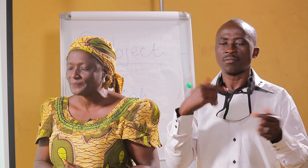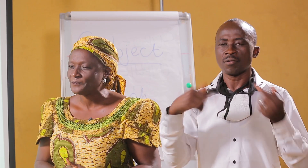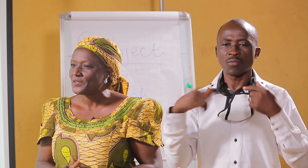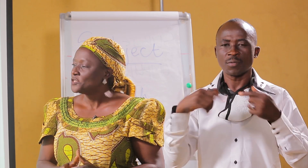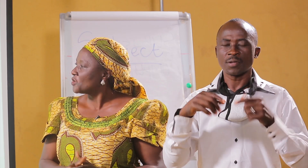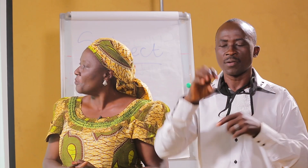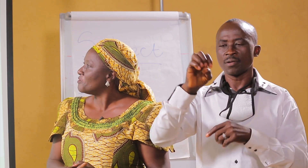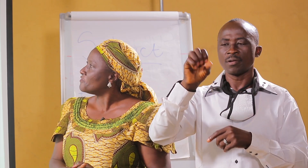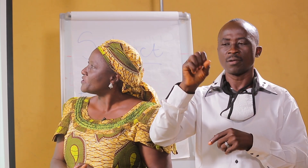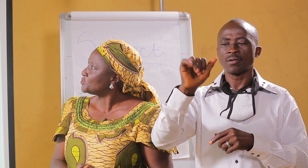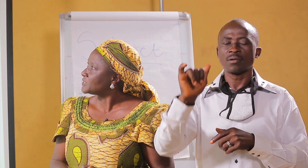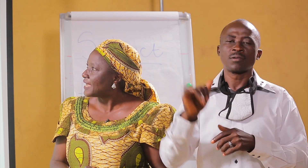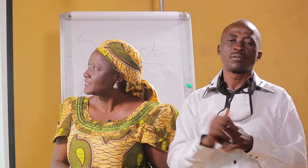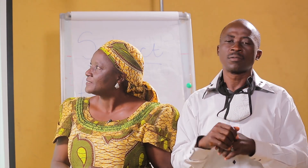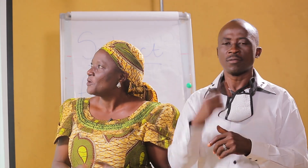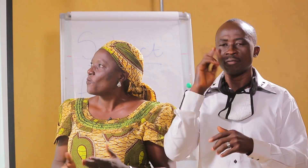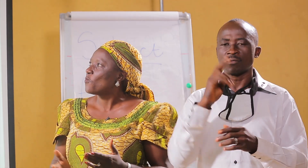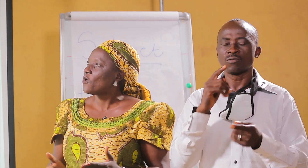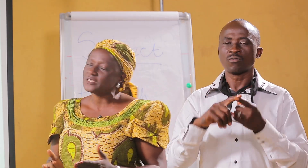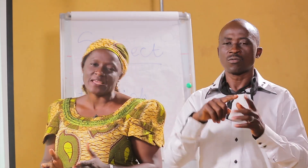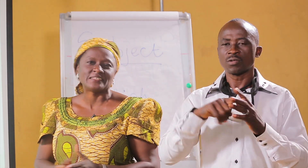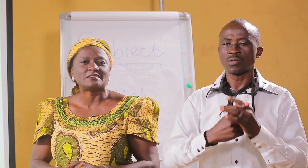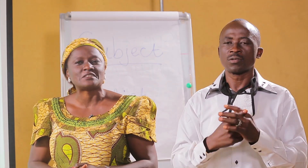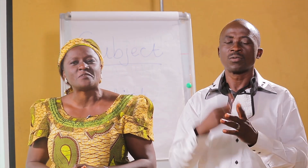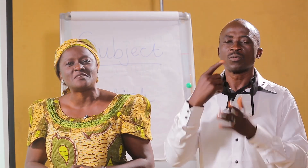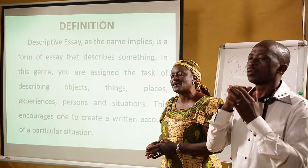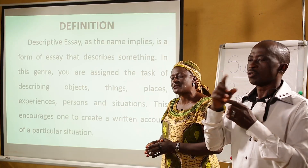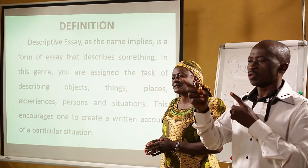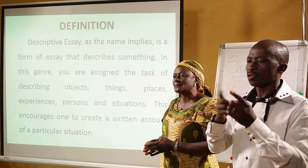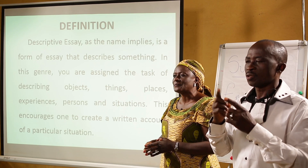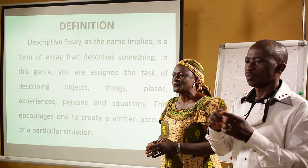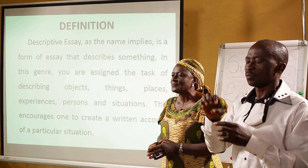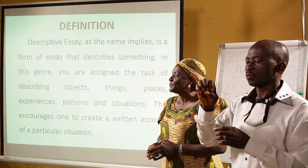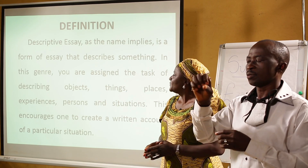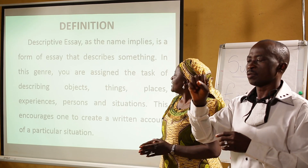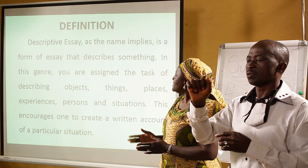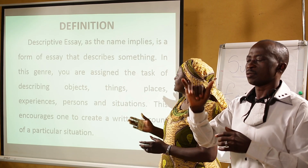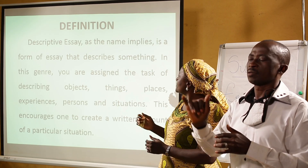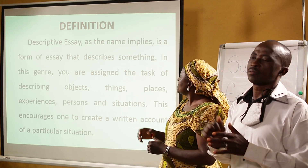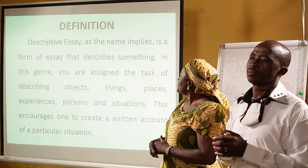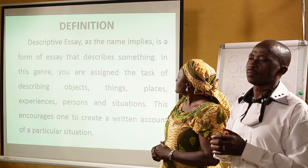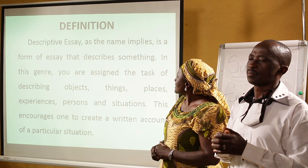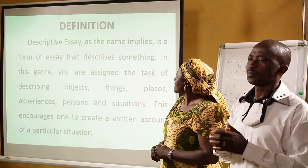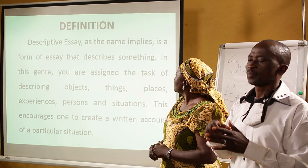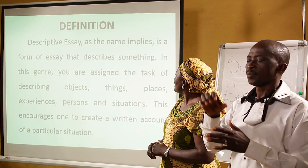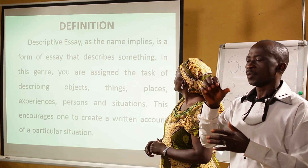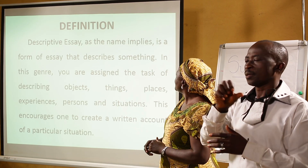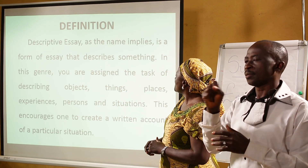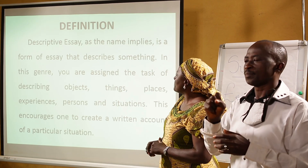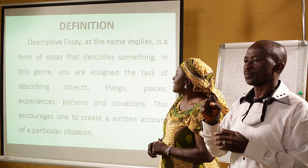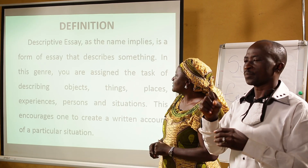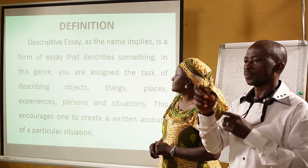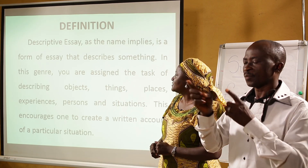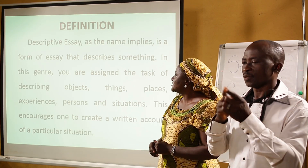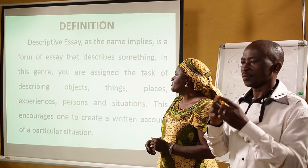essay. So, for us to start, what is a descriptive essay? A descriptive essay, as the